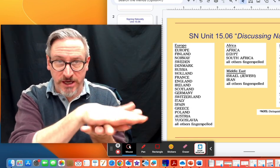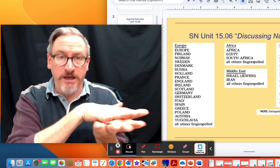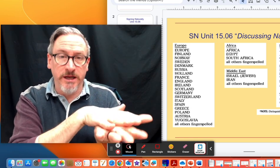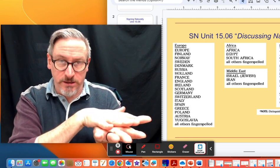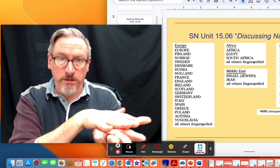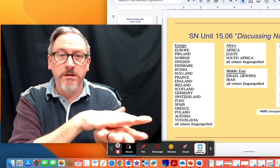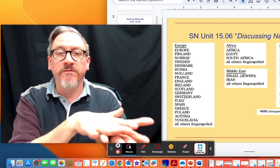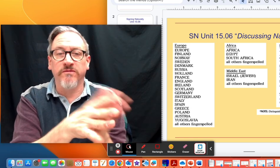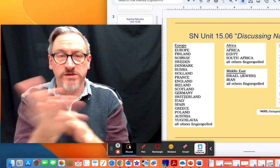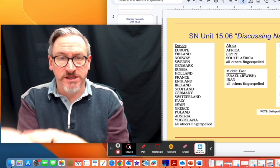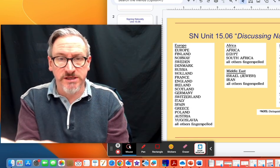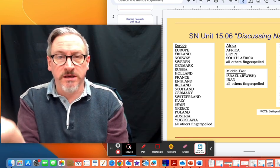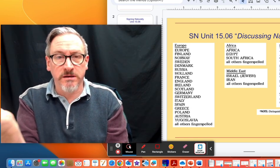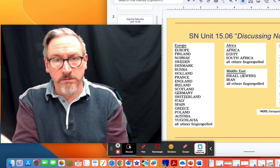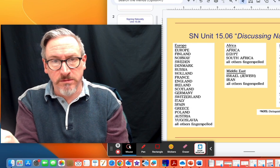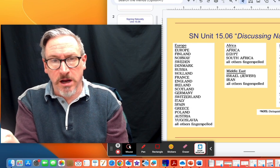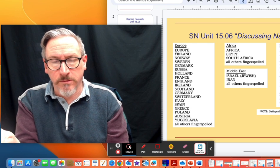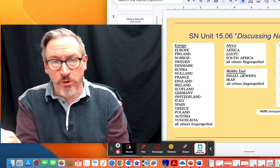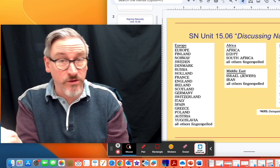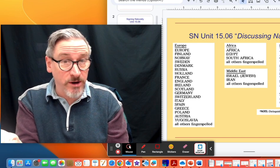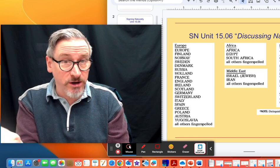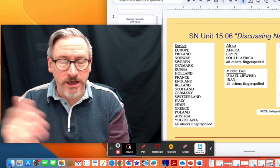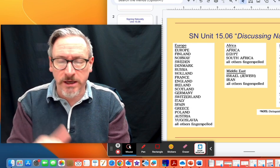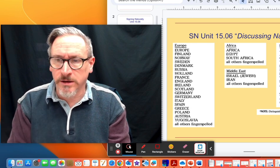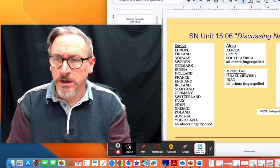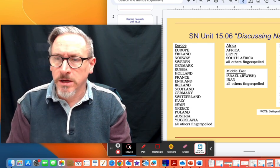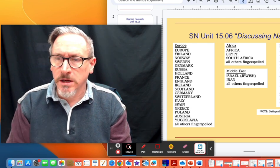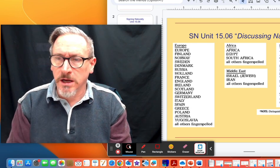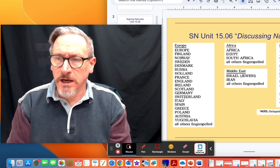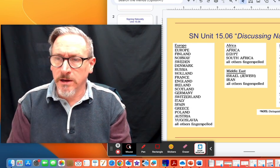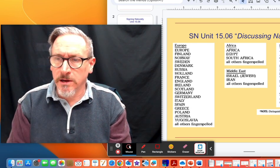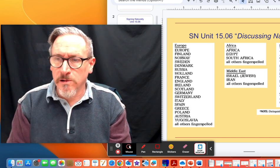Asian Indian versus North American Indian,